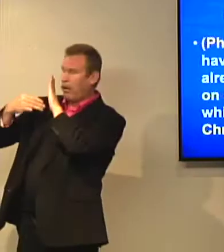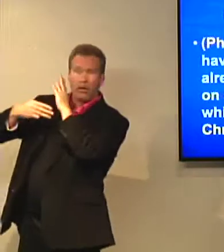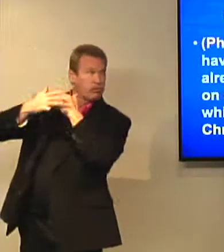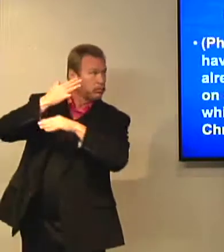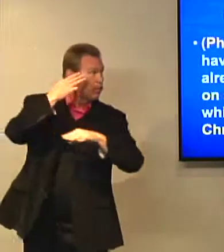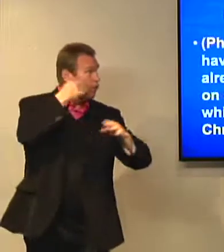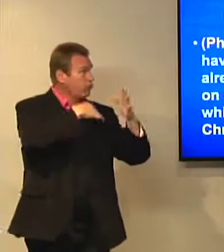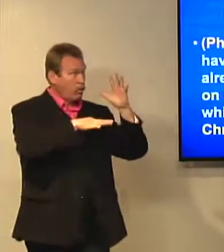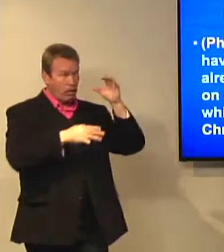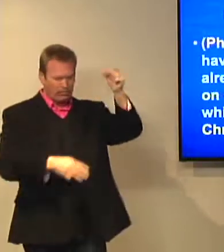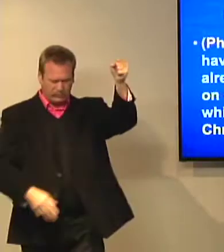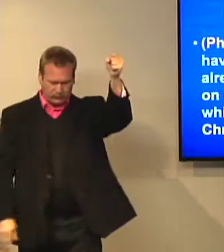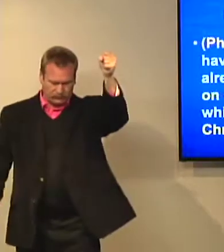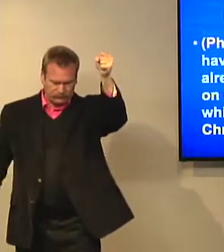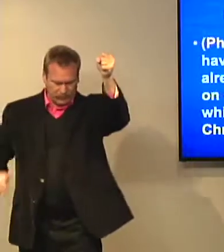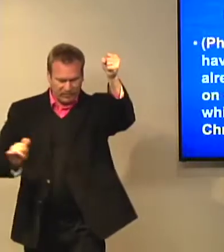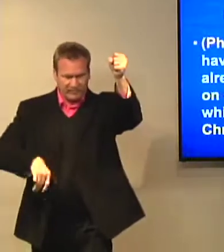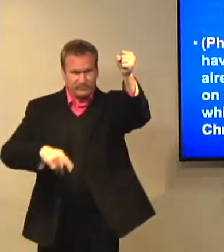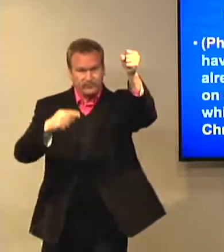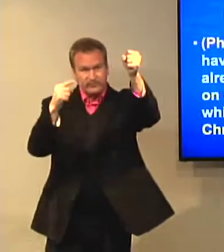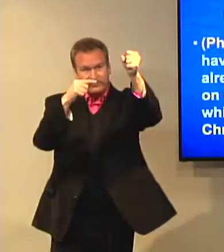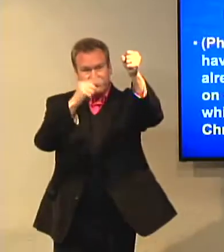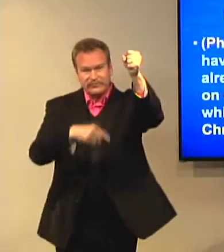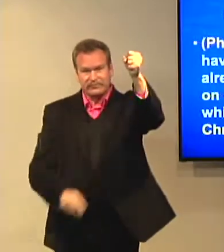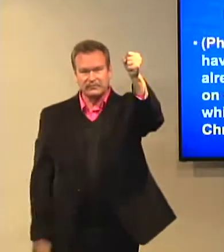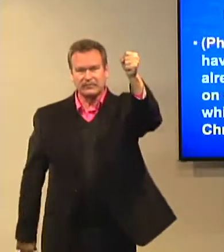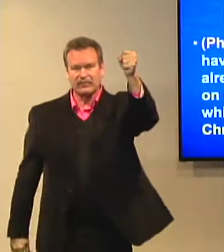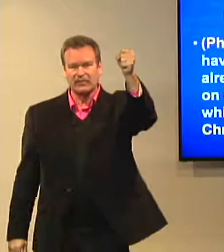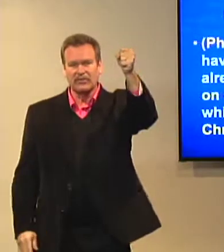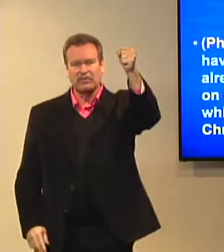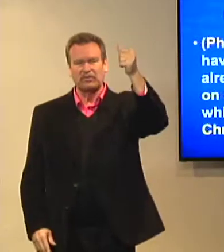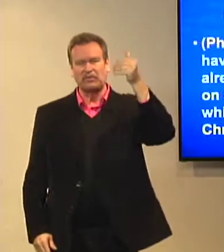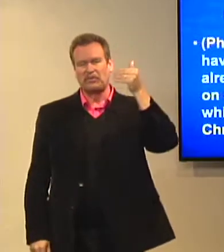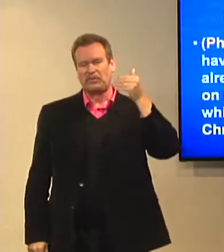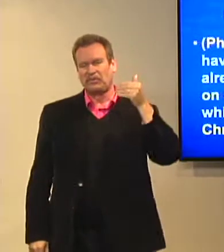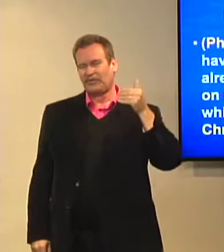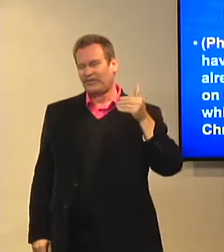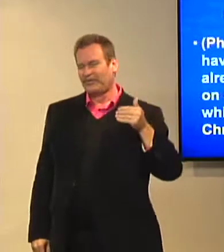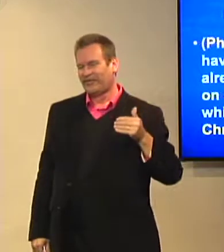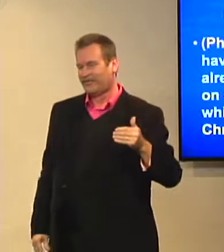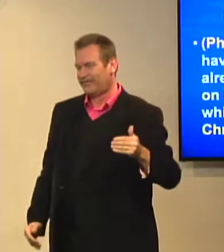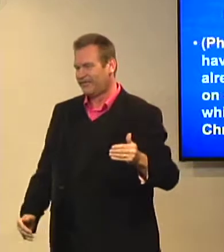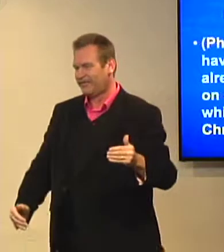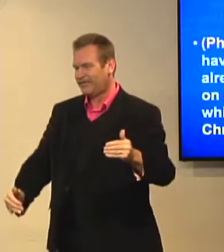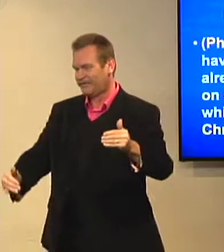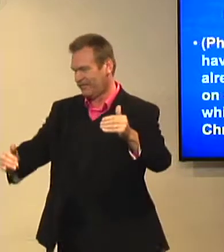No matter what situations, hold on to Christ. Hold on to Jesus